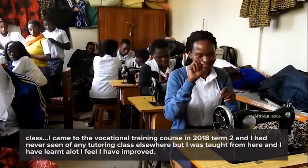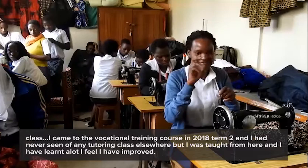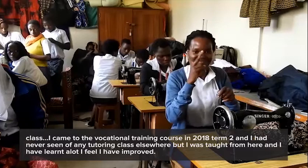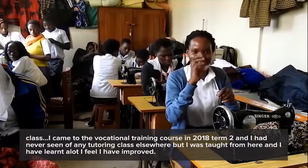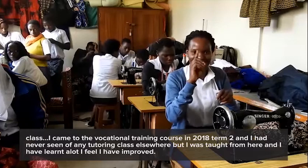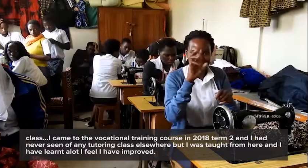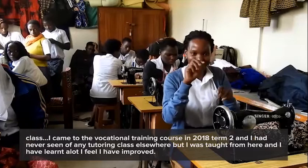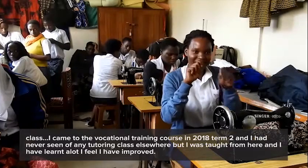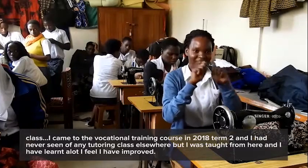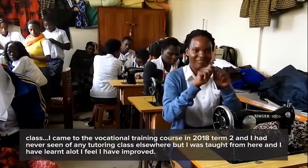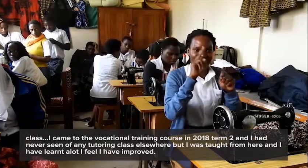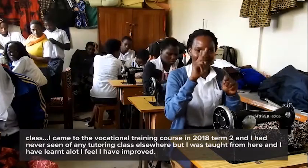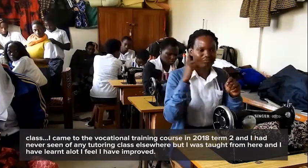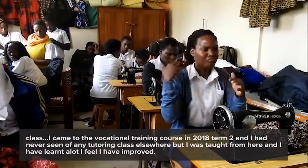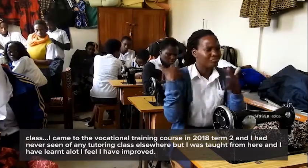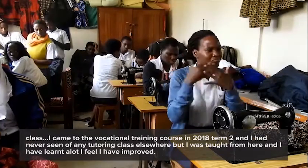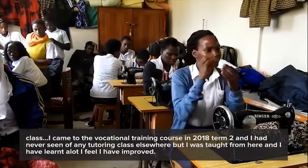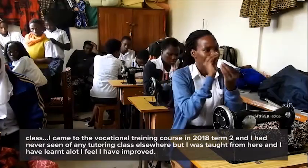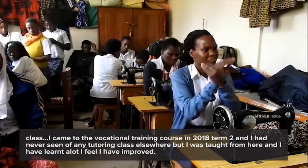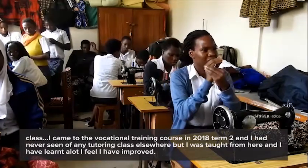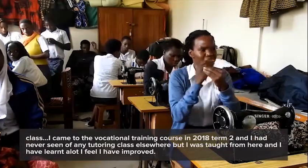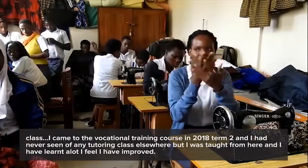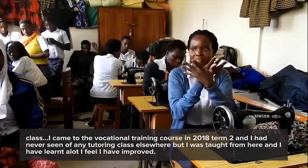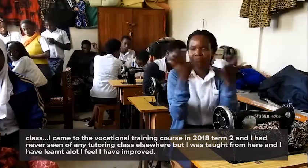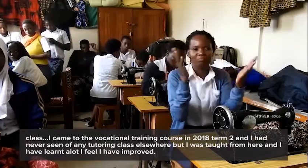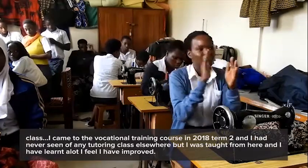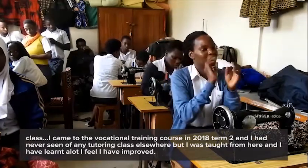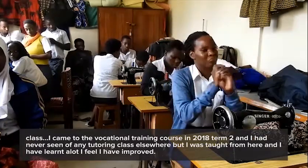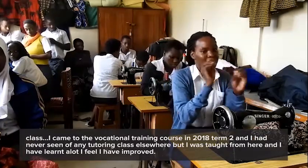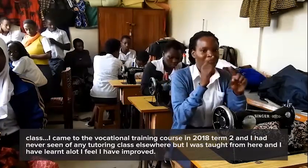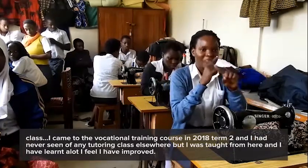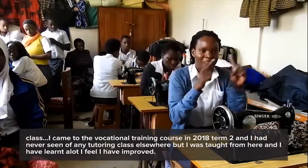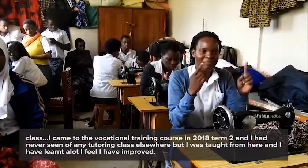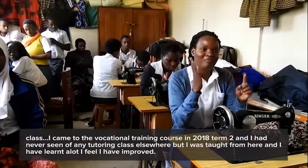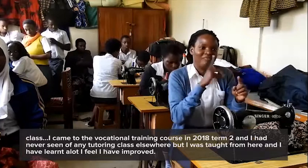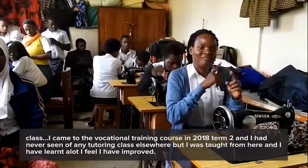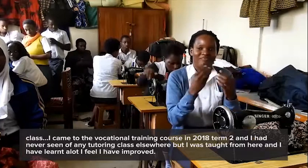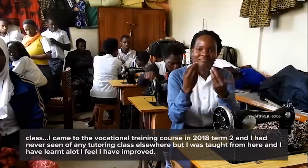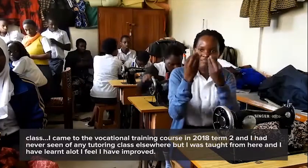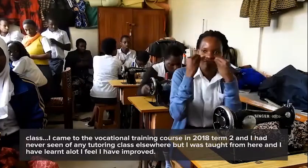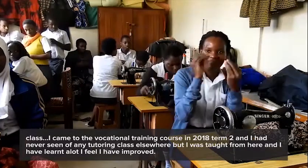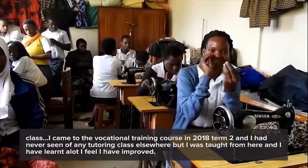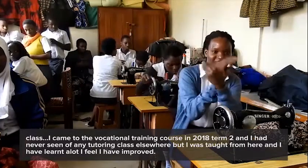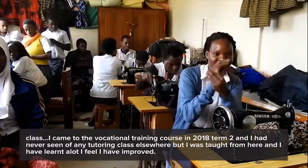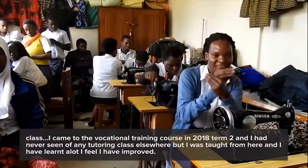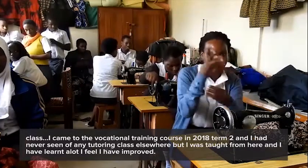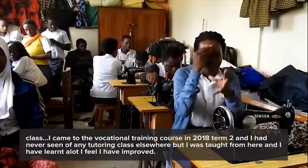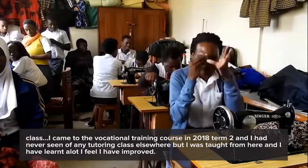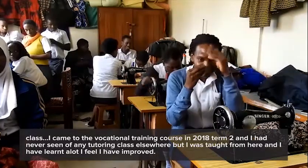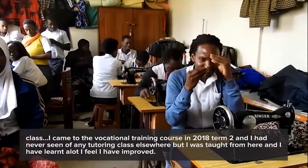2018, term 2, and I'd never seen of any tutoring class elsewhere. But I was taught from here and I've learned a lot.